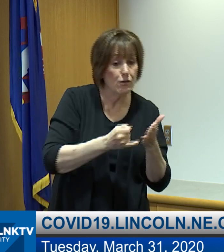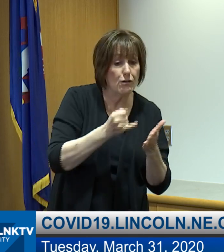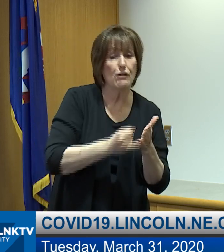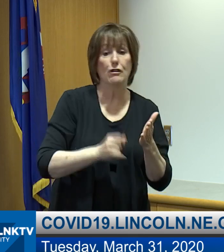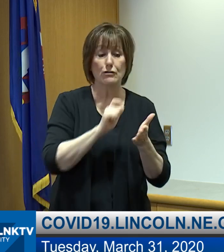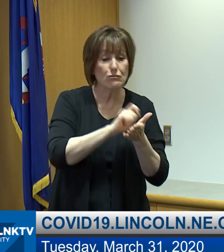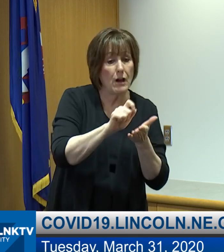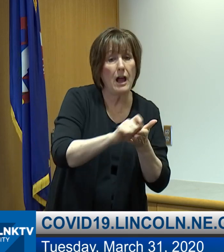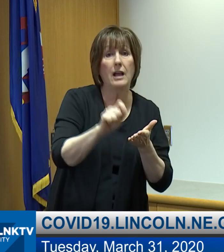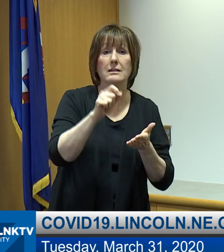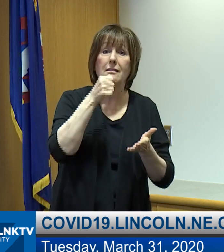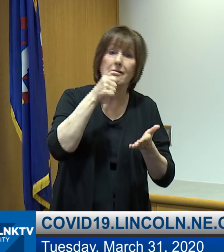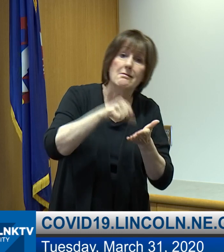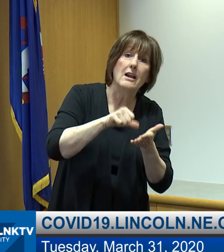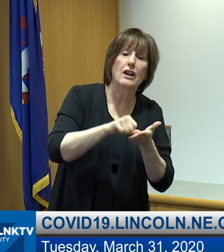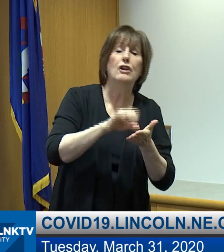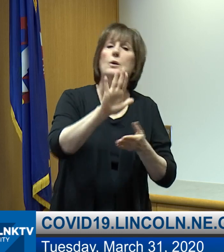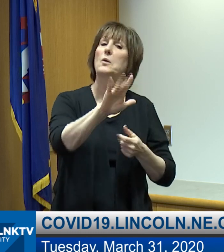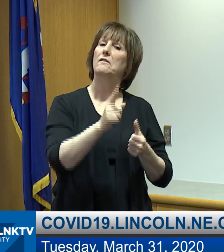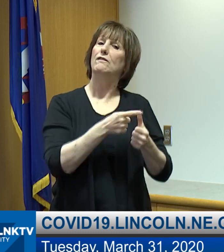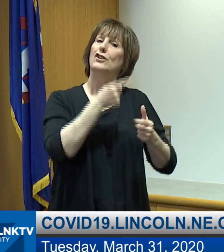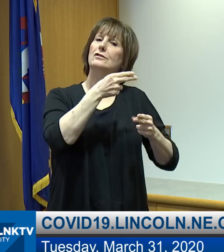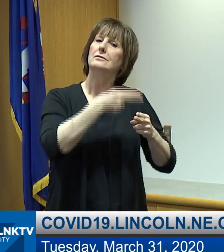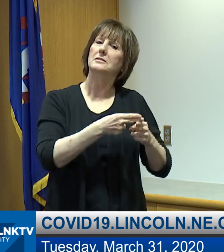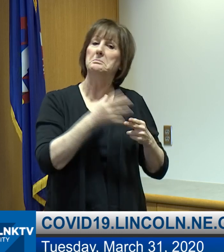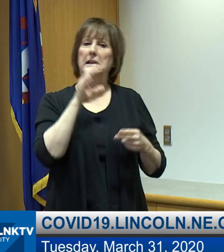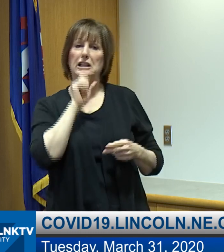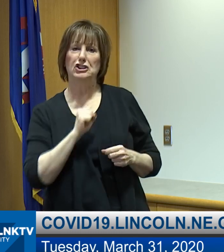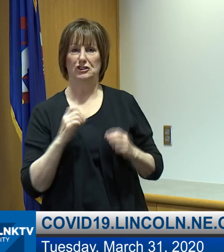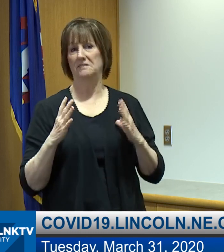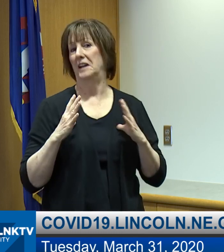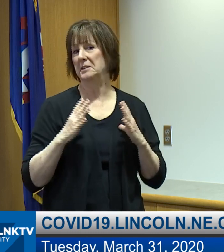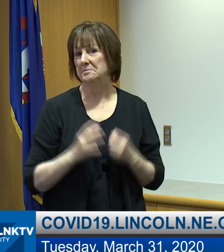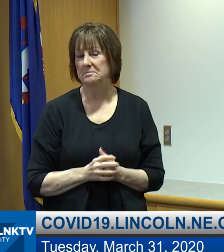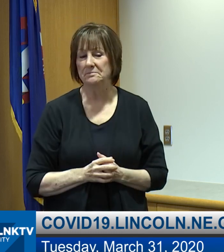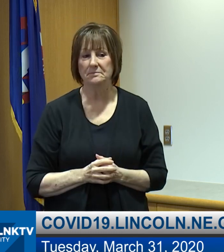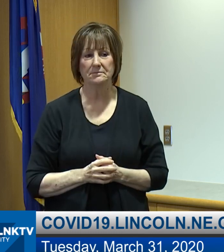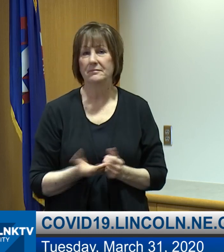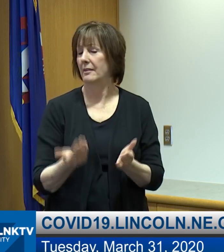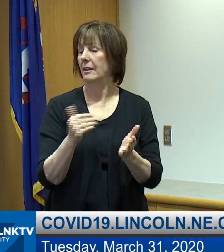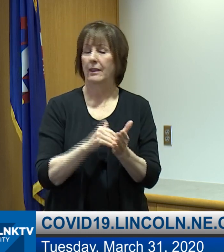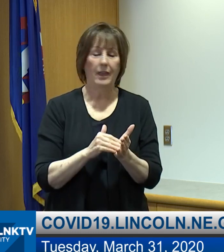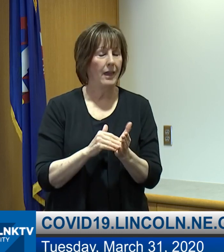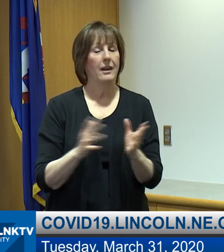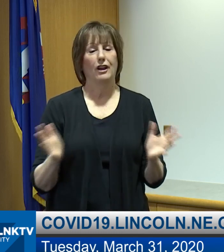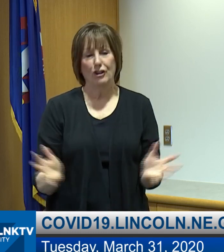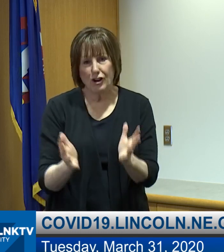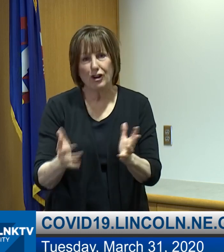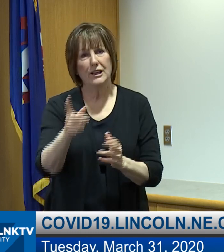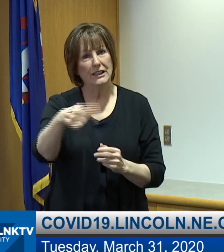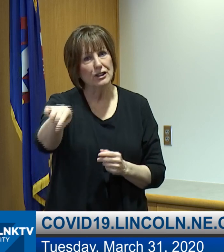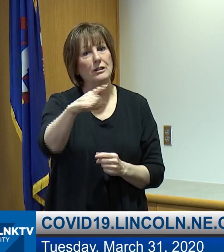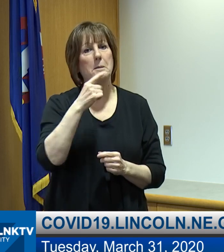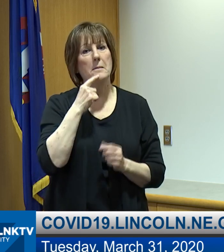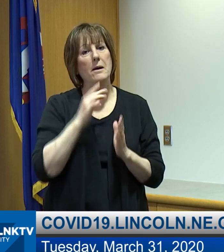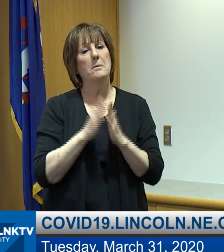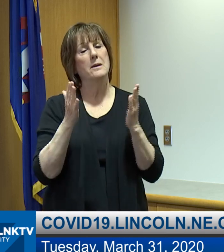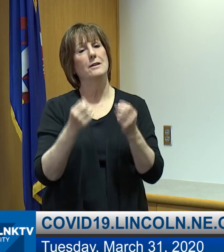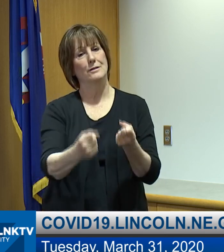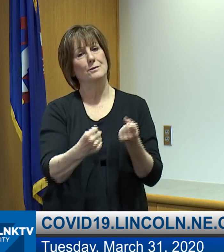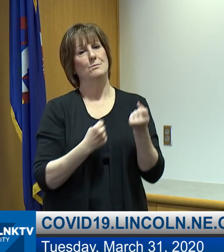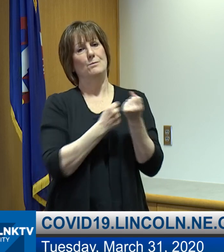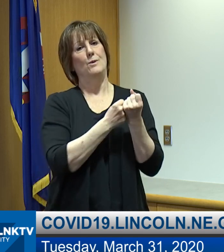writers to include their first name and perhaps their age. Again, I want to encourage the public to support